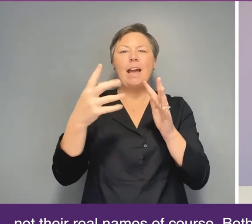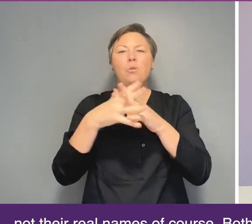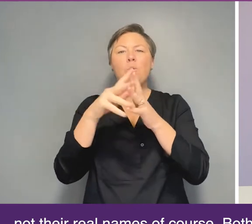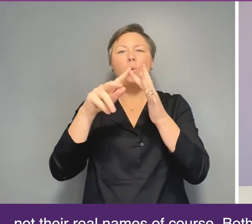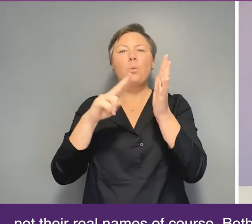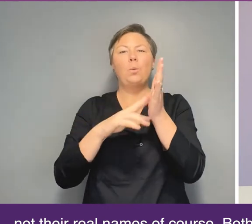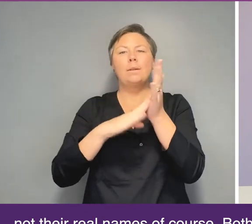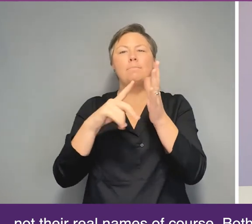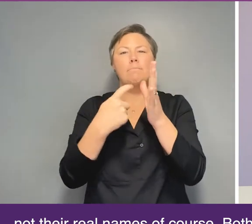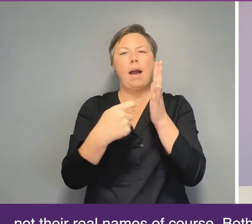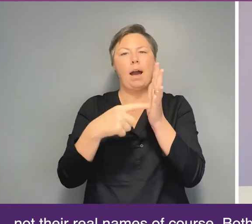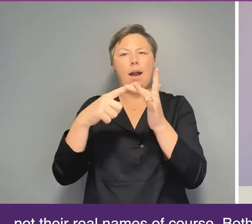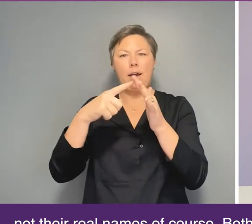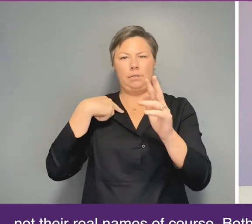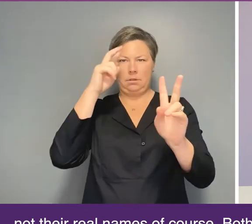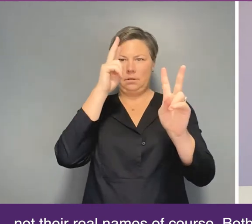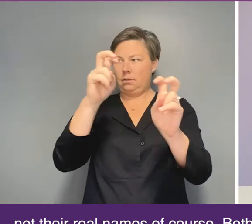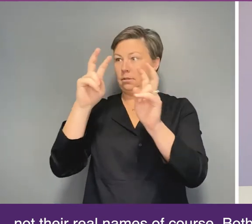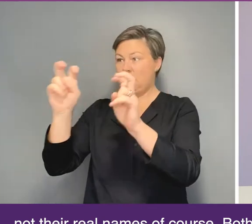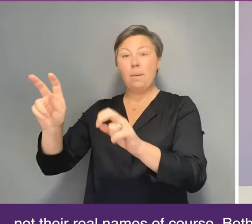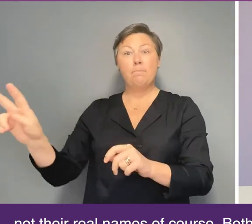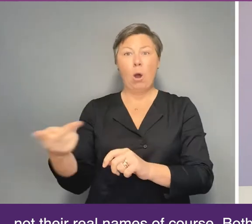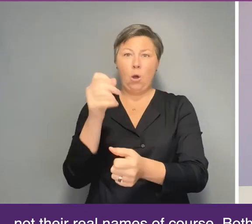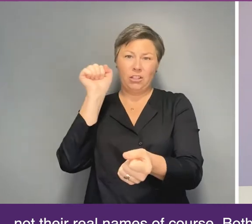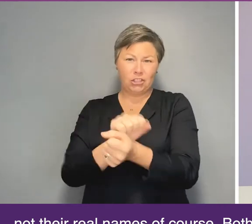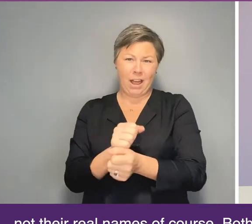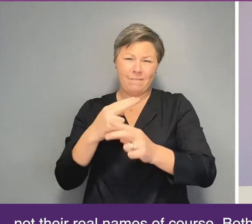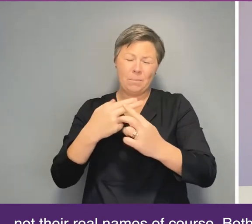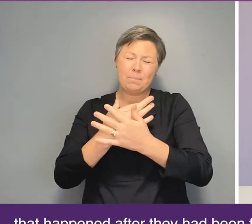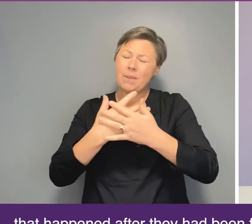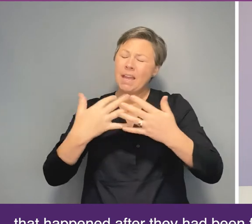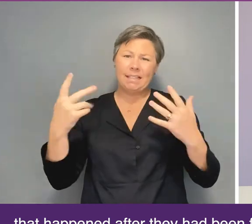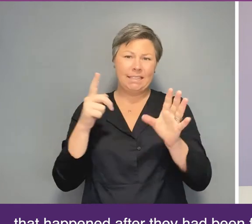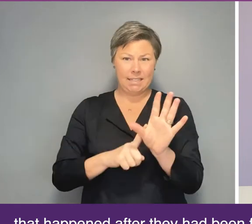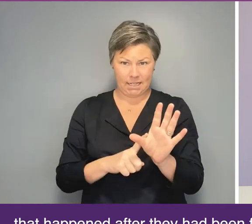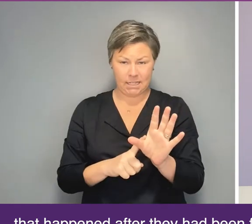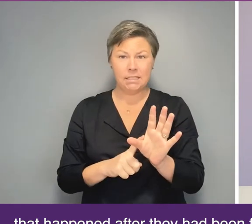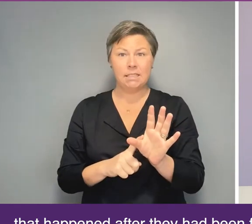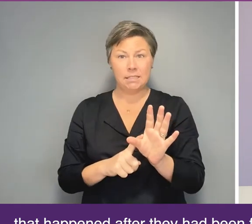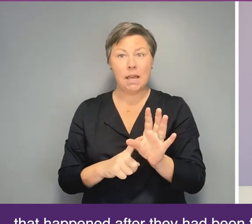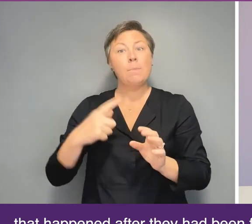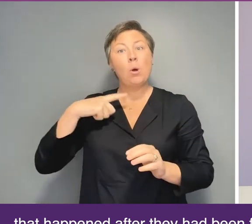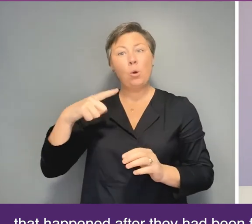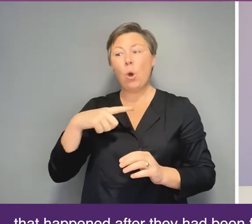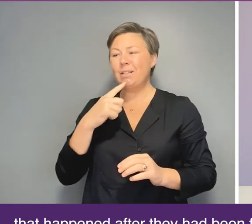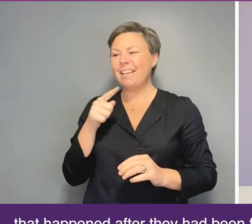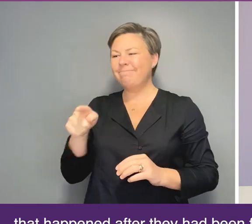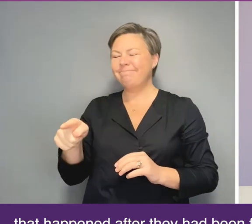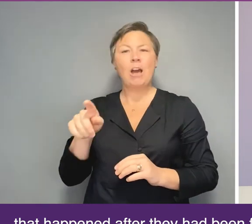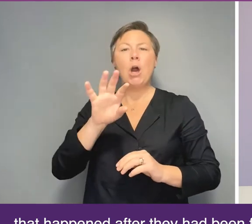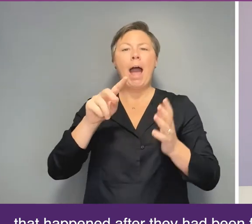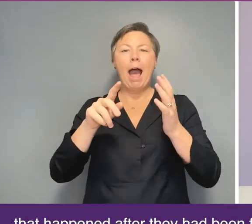names, of course. Both had been held in custody for many years, and that happened after they had been found